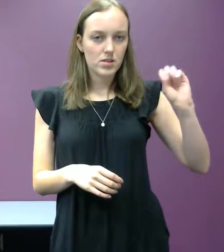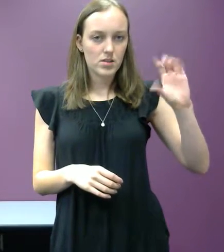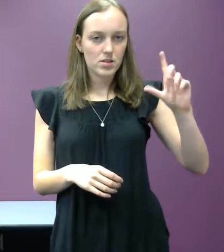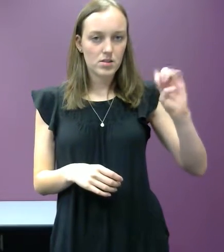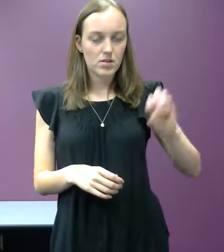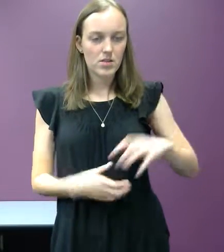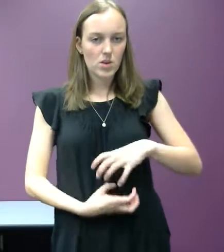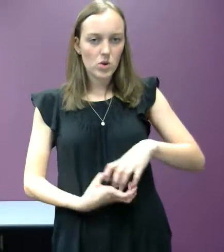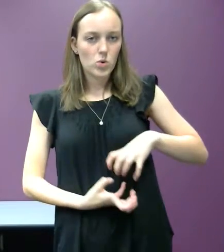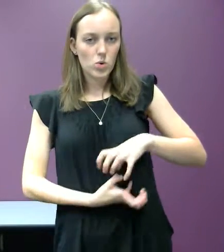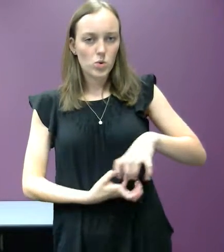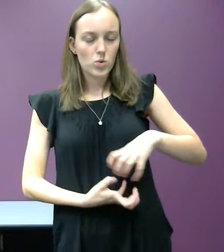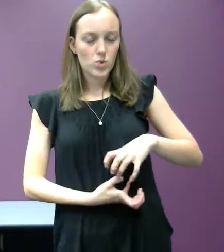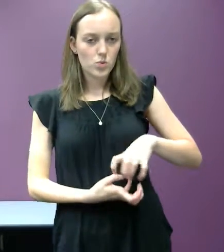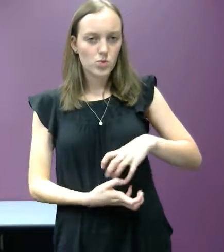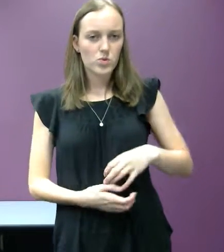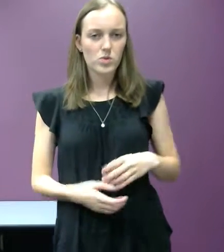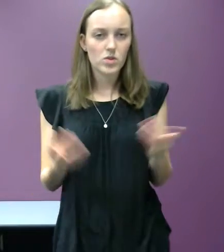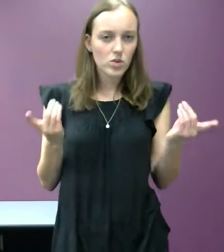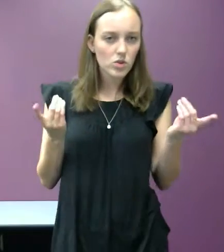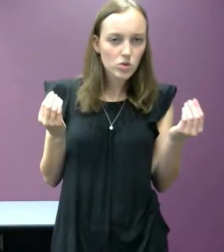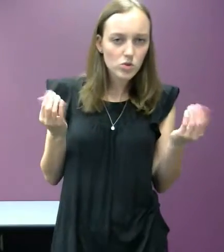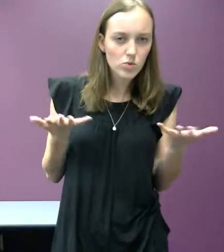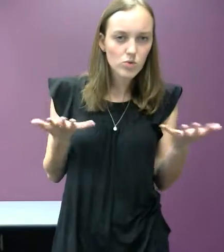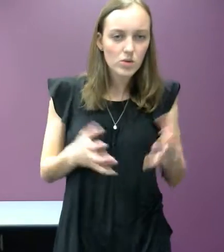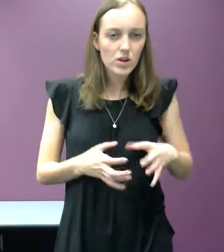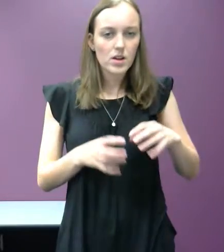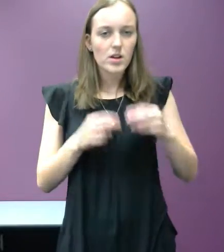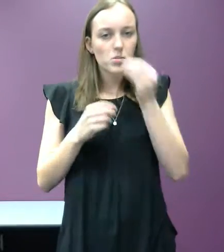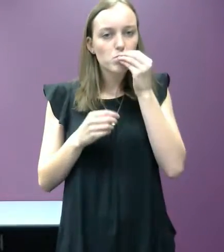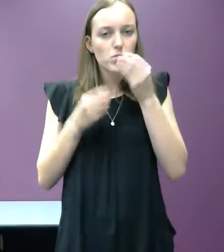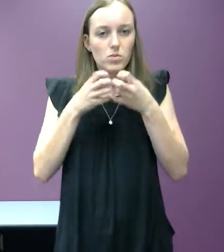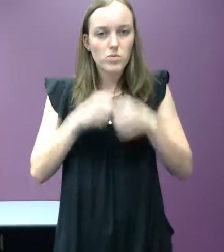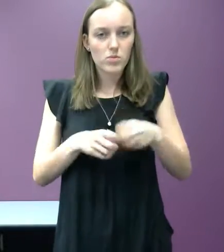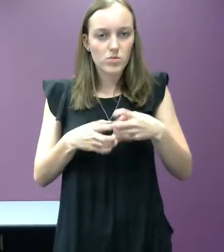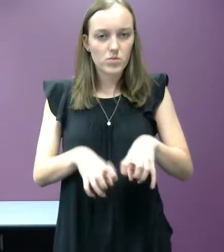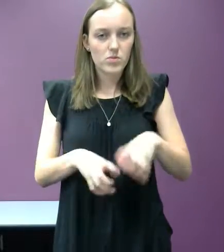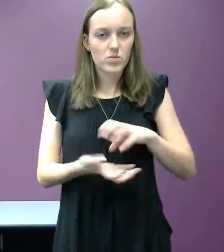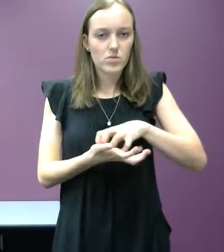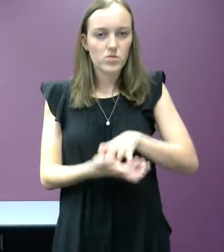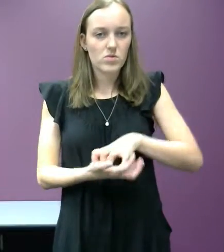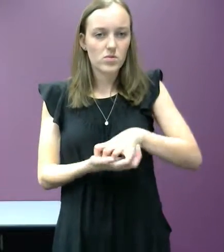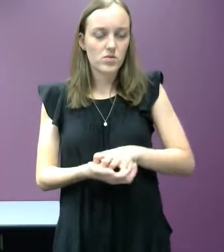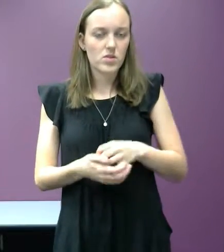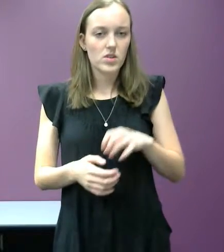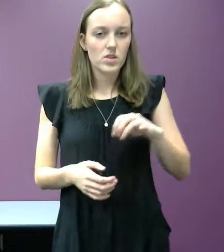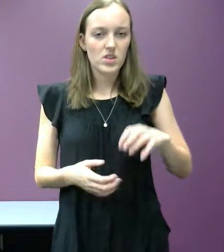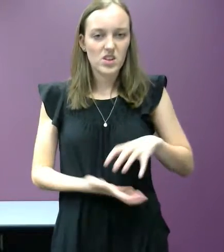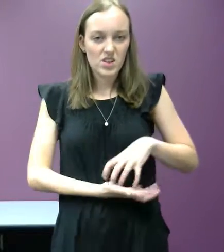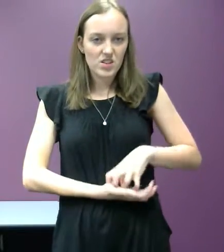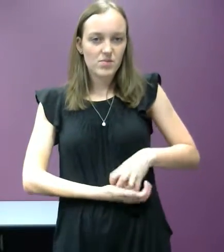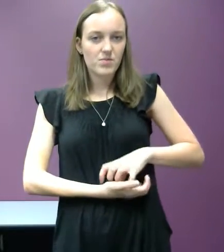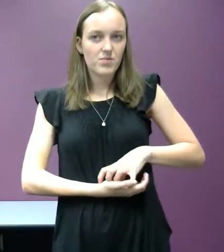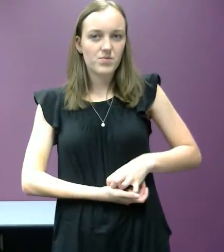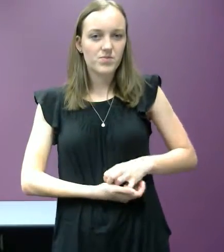it and helps break that food down, mixing it with digestive juices. Sounds a little bit gross, but it's really